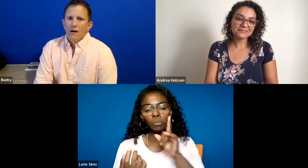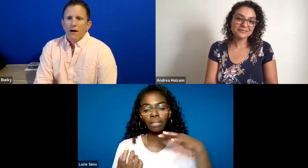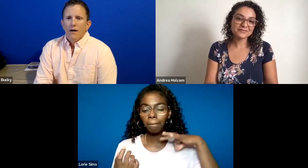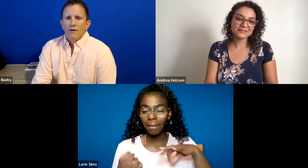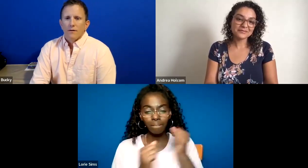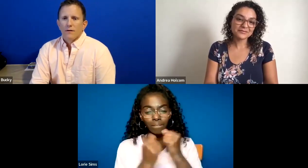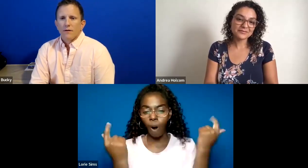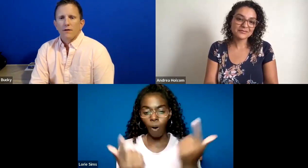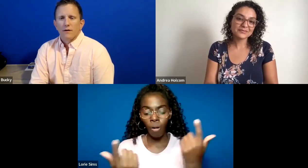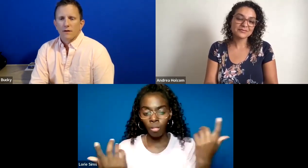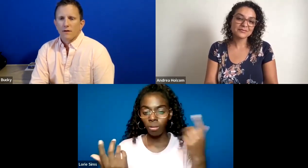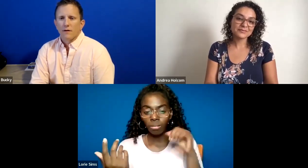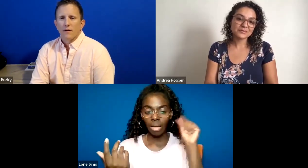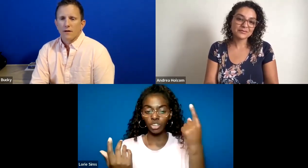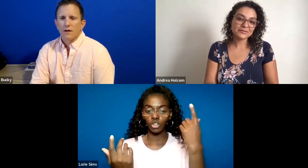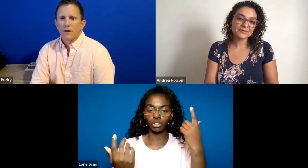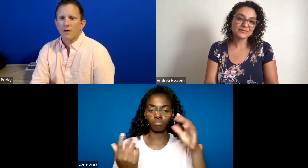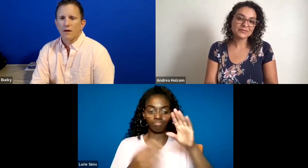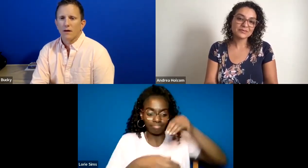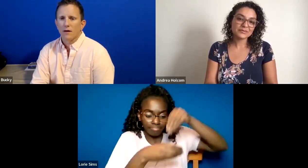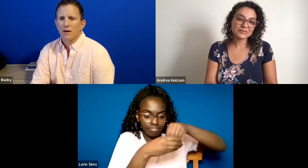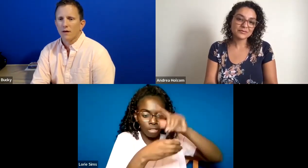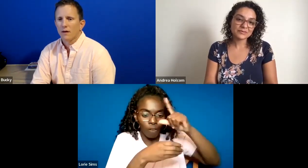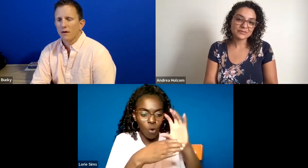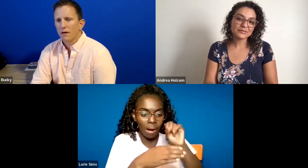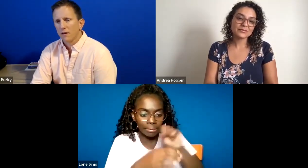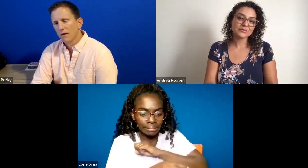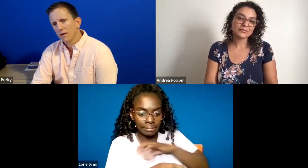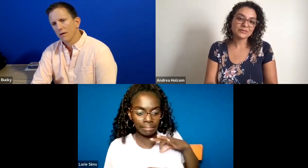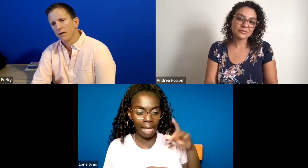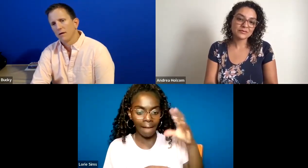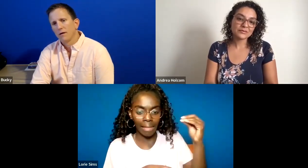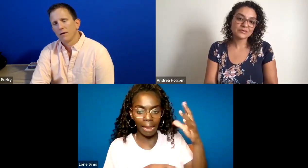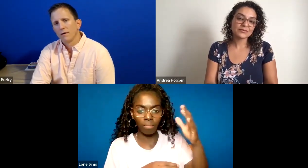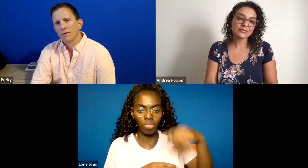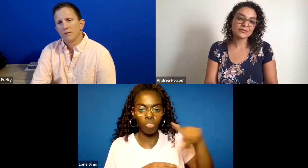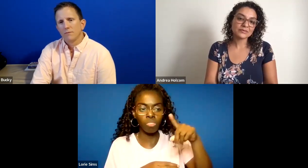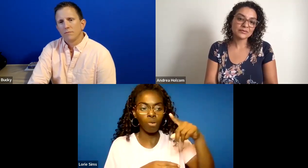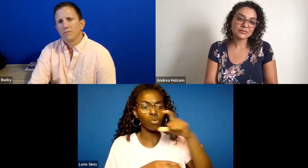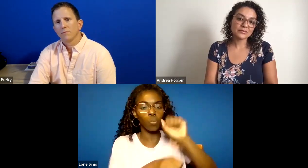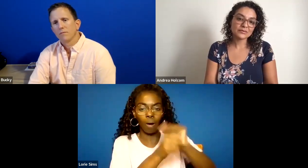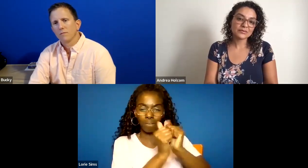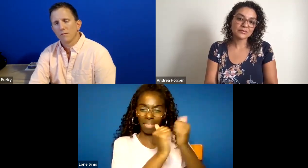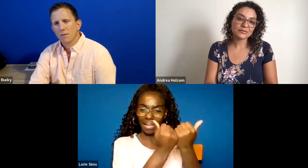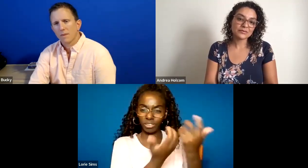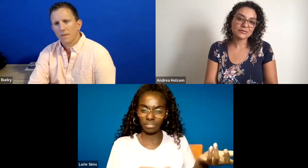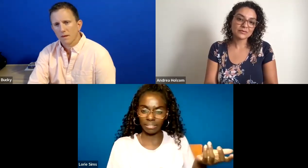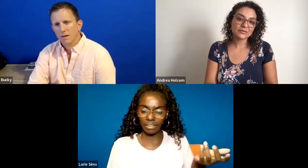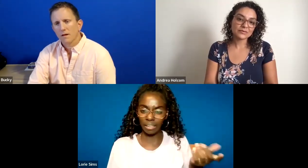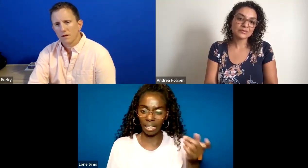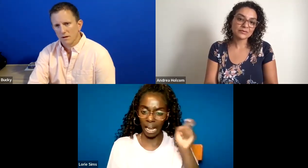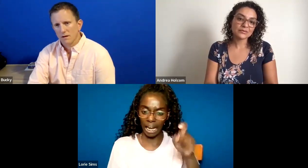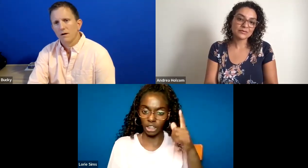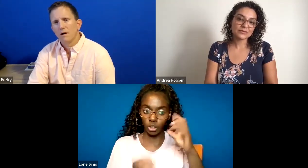right? Those workshops are really beneficial for everyone. It's not just going to benefit those internally who are taking the workshop, the staff